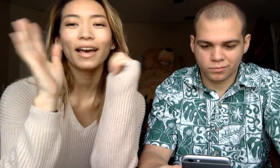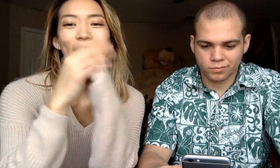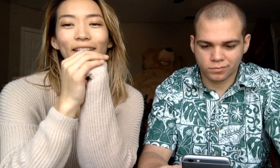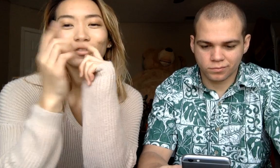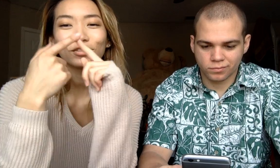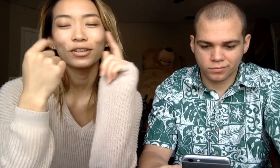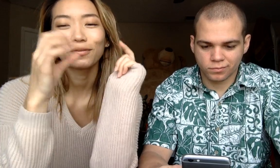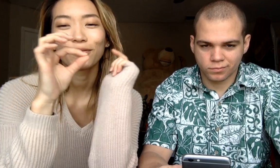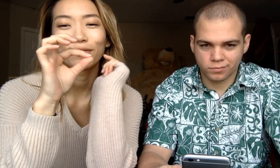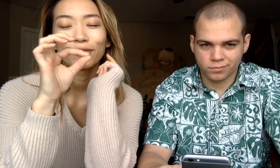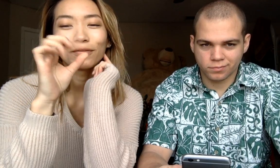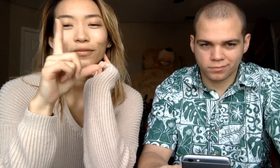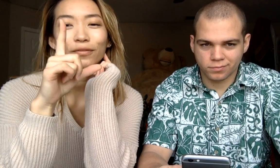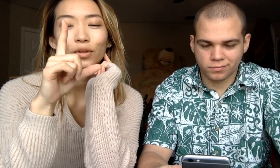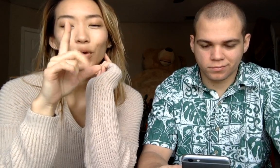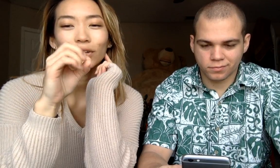Hi from Florida.